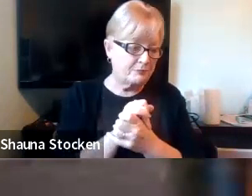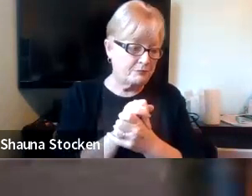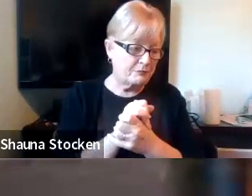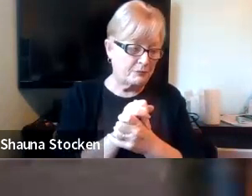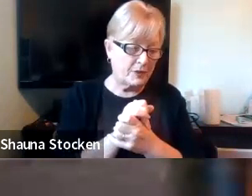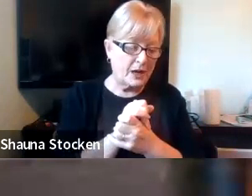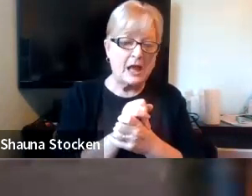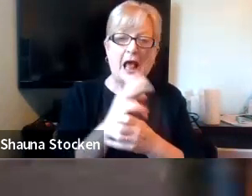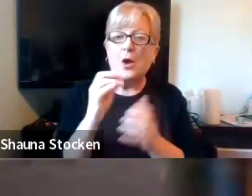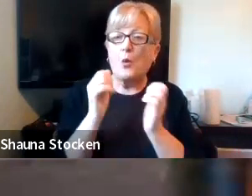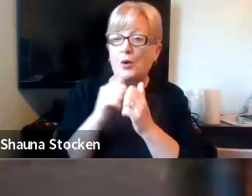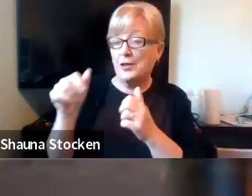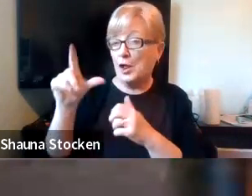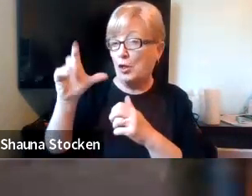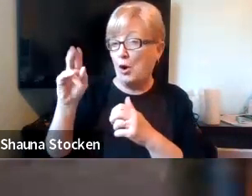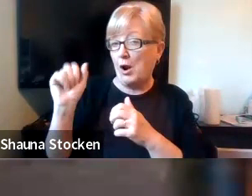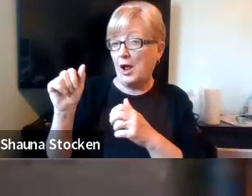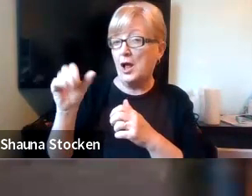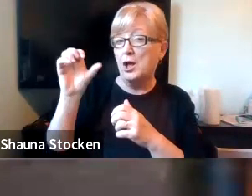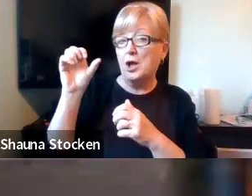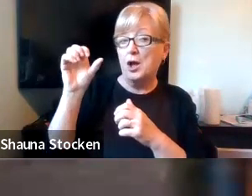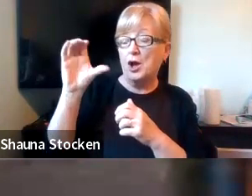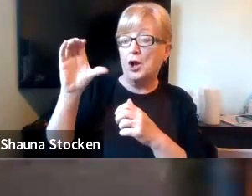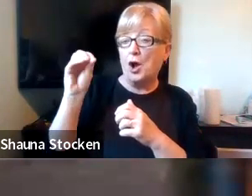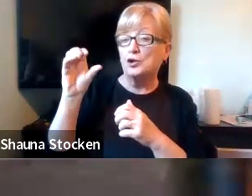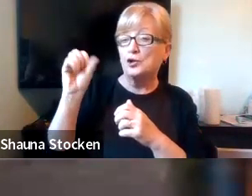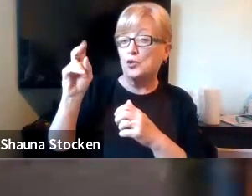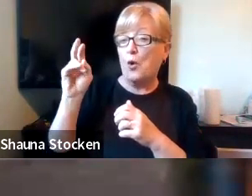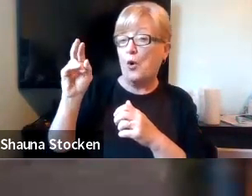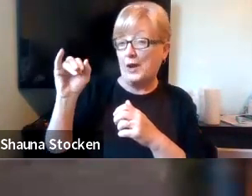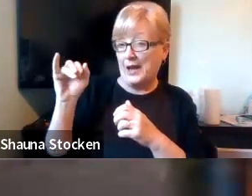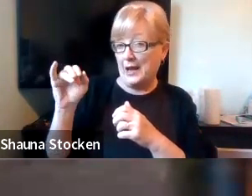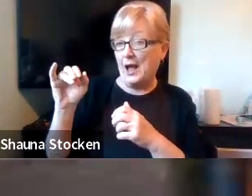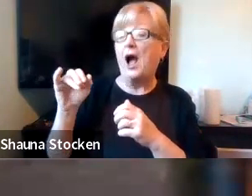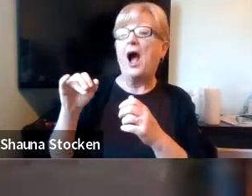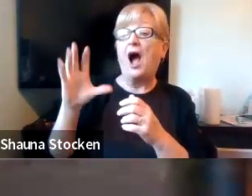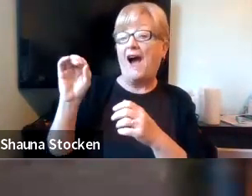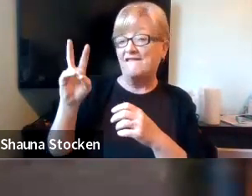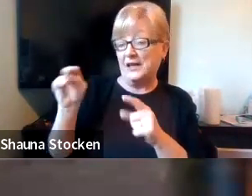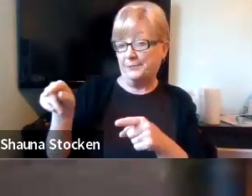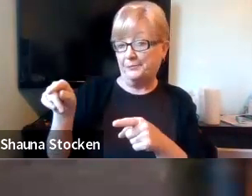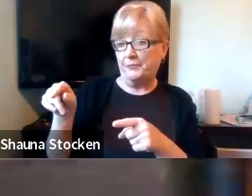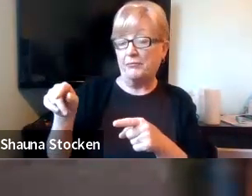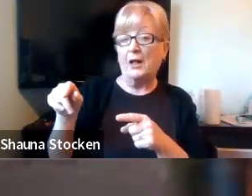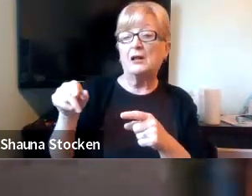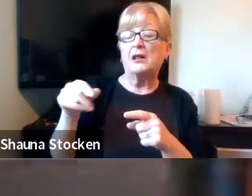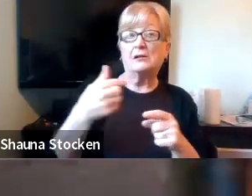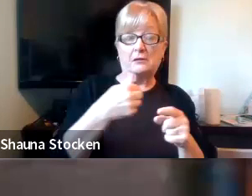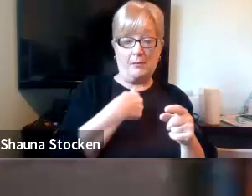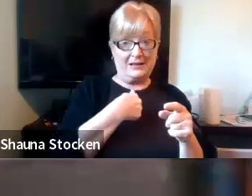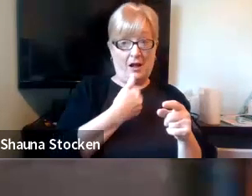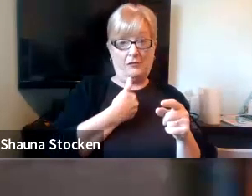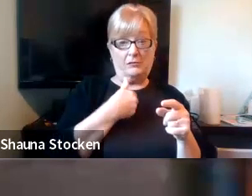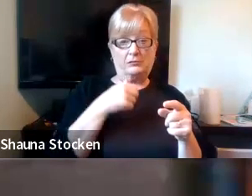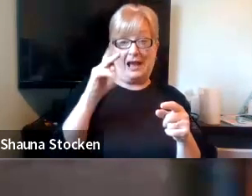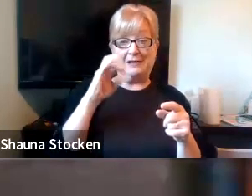with Laura's Kosori oven, I have an acquaintance that also